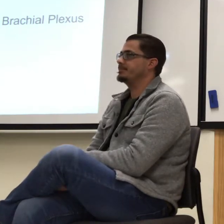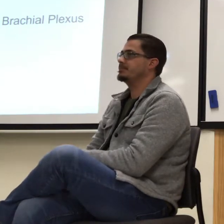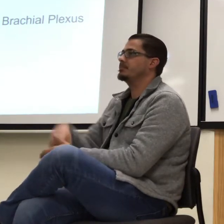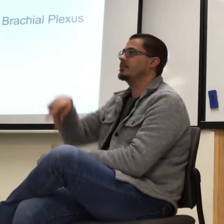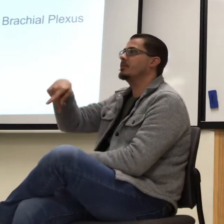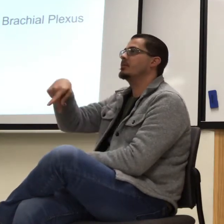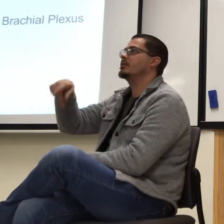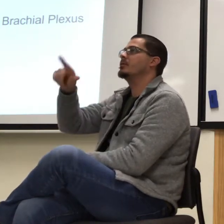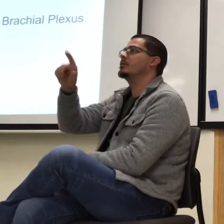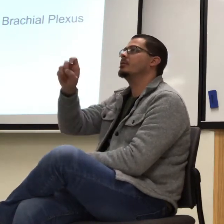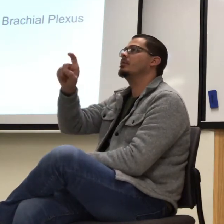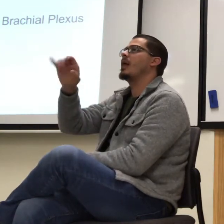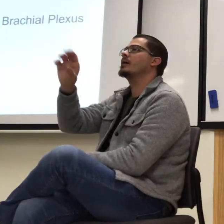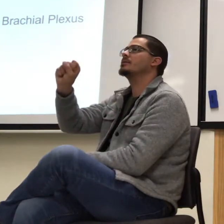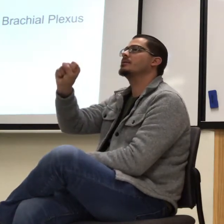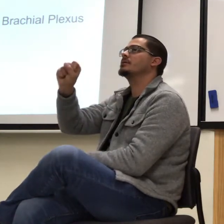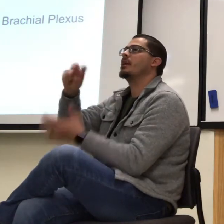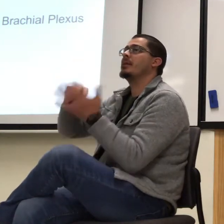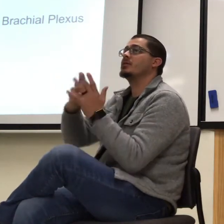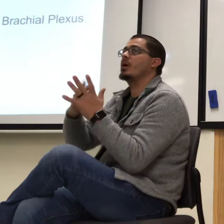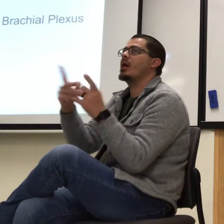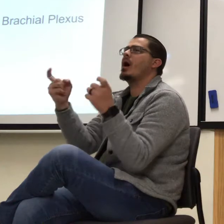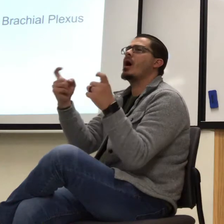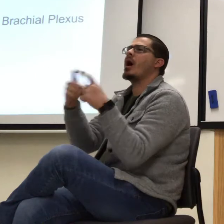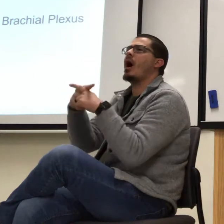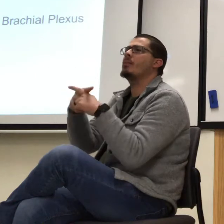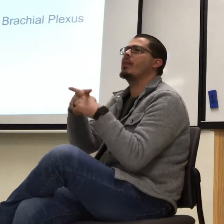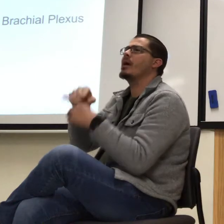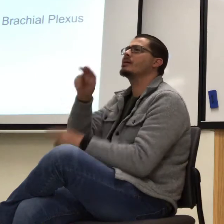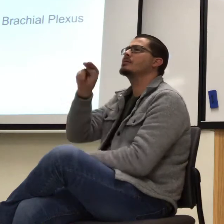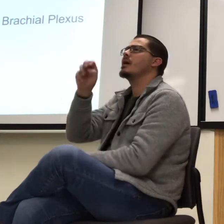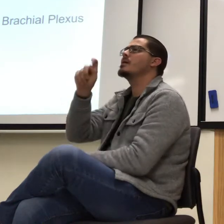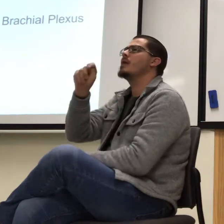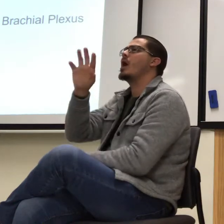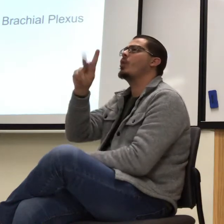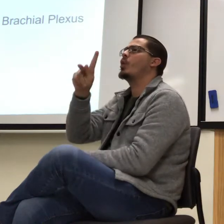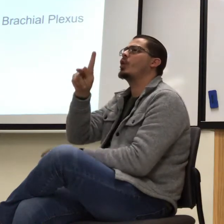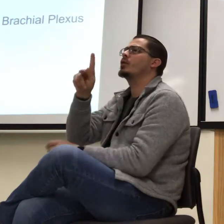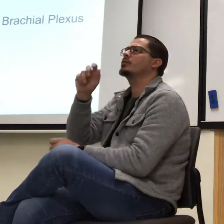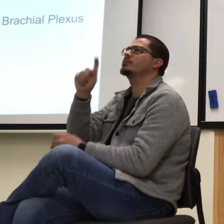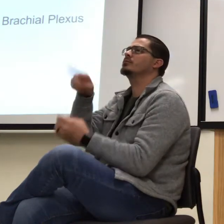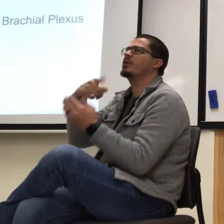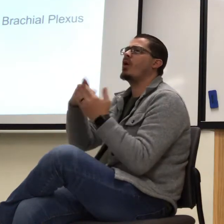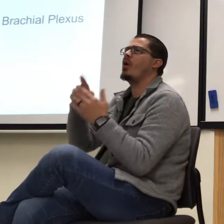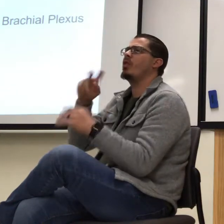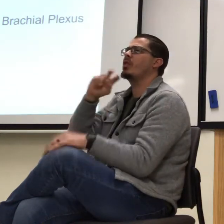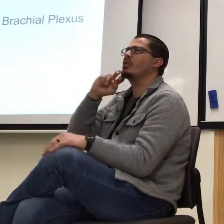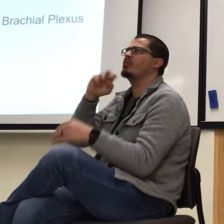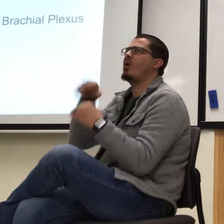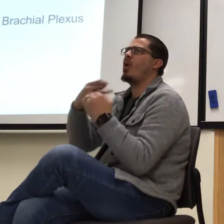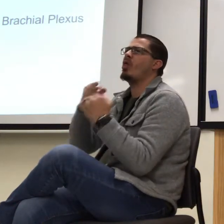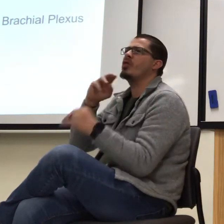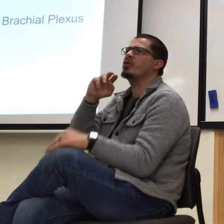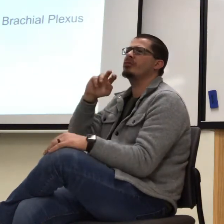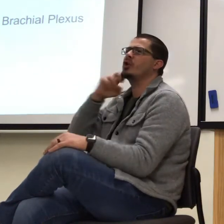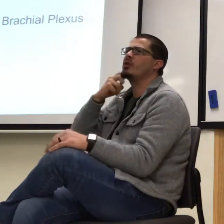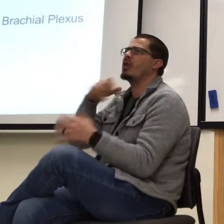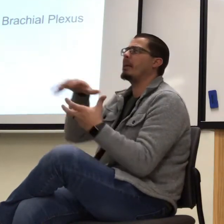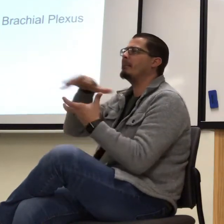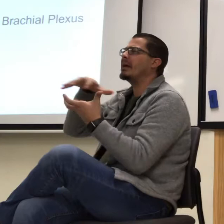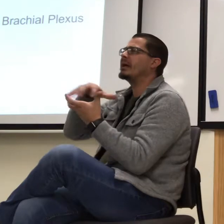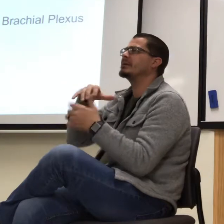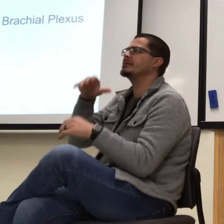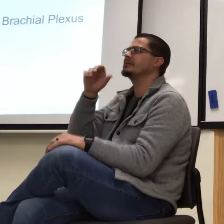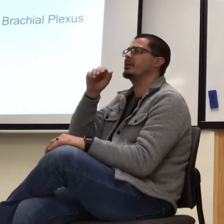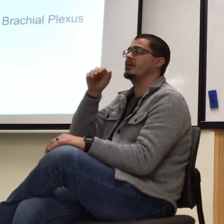Plexus means complex network. All these nerves are kind of mixed and well, their anatomy has